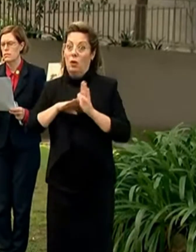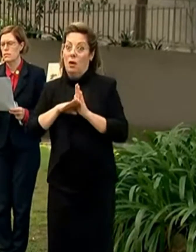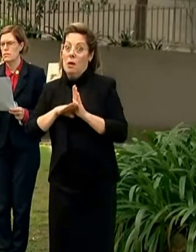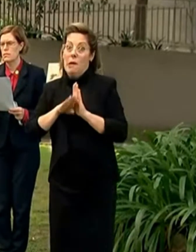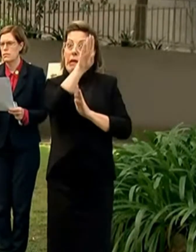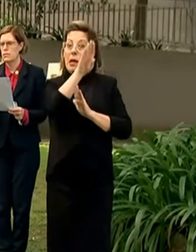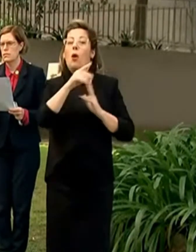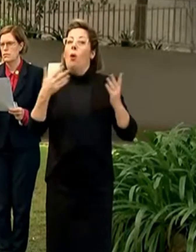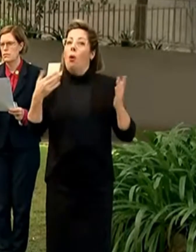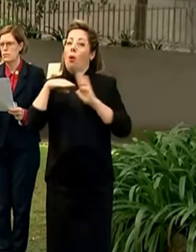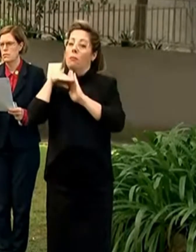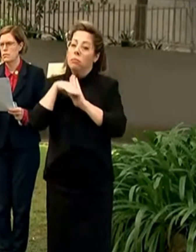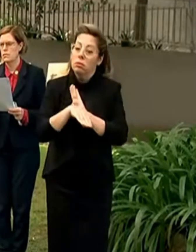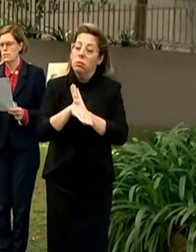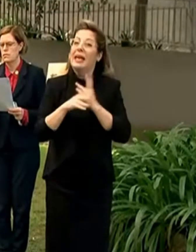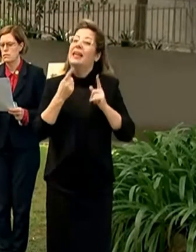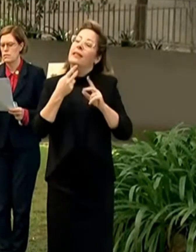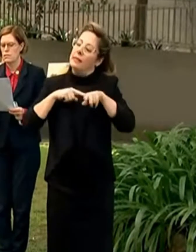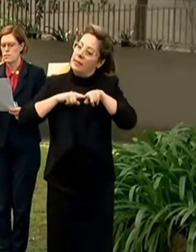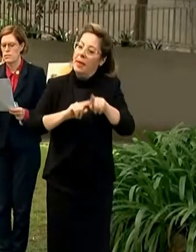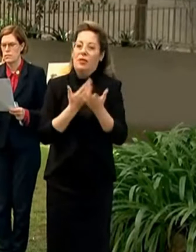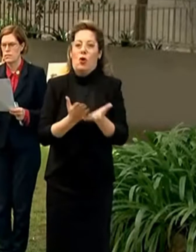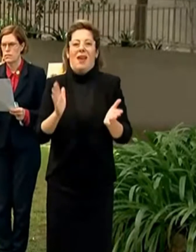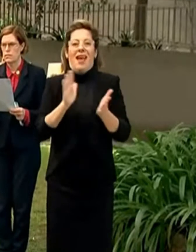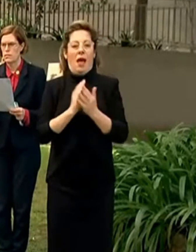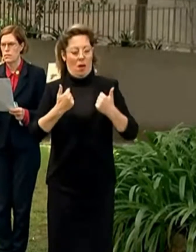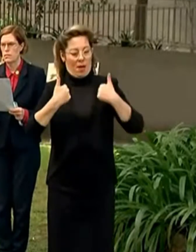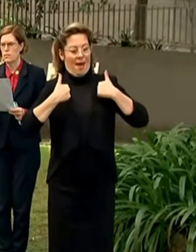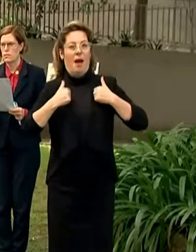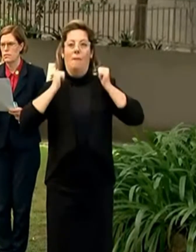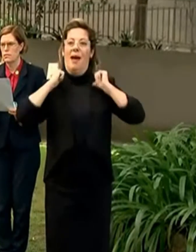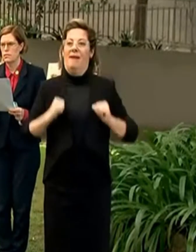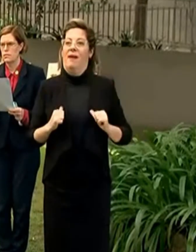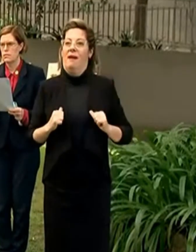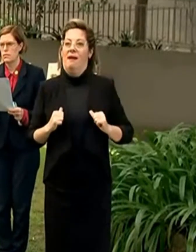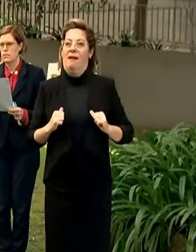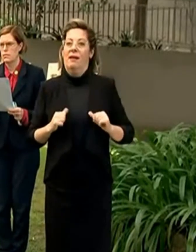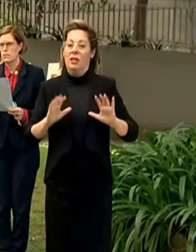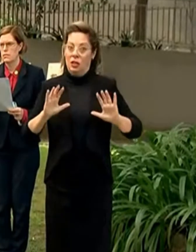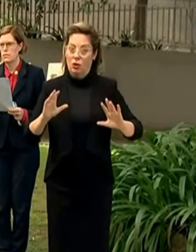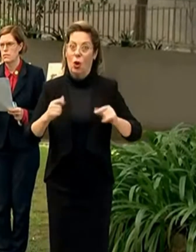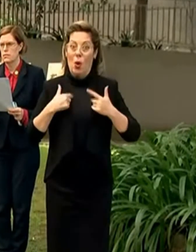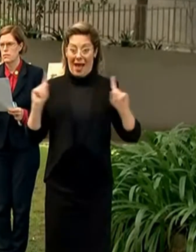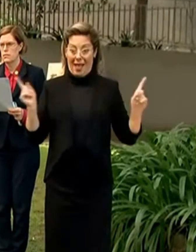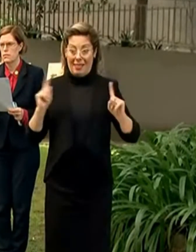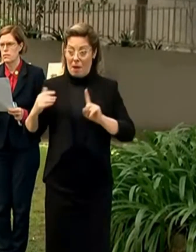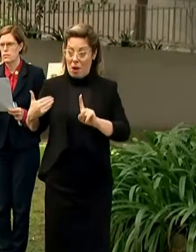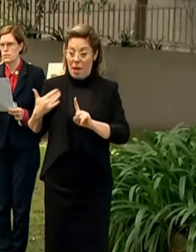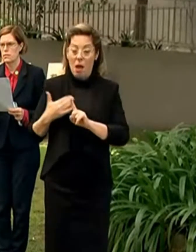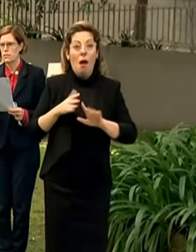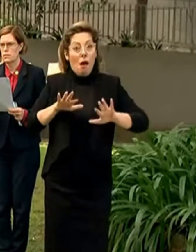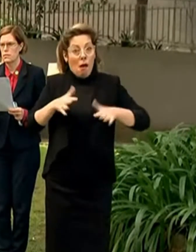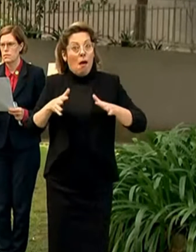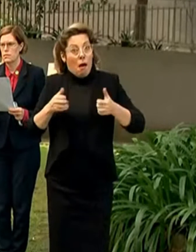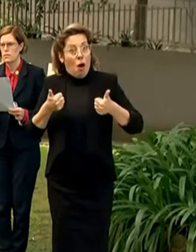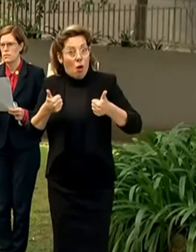South Wales would require extra vigilance over a 4 to 6 week period. We're about halfway through that period. We are holding the line and doing